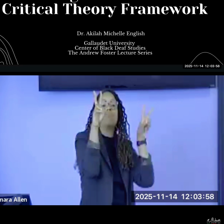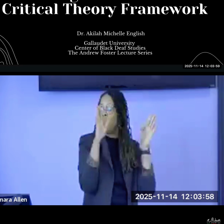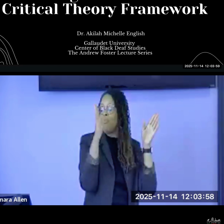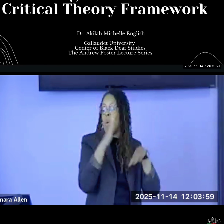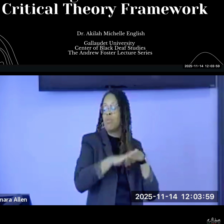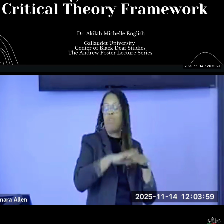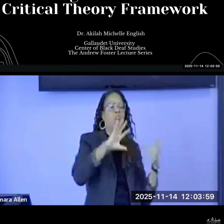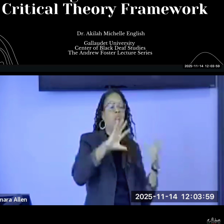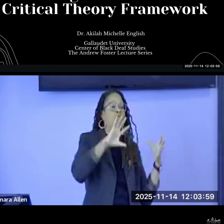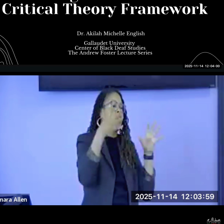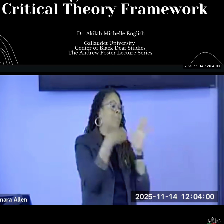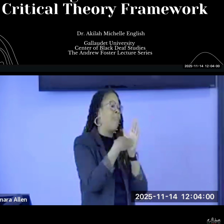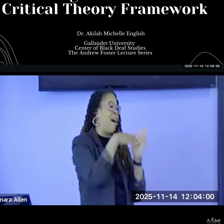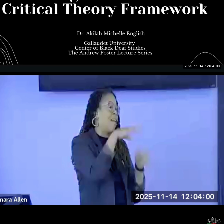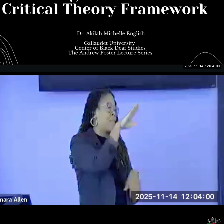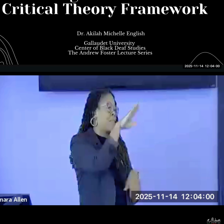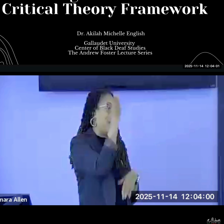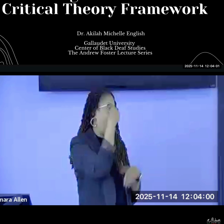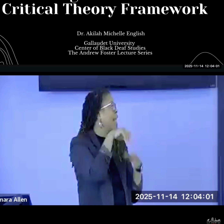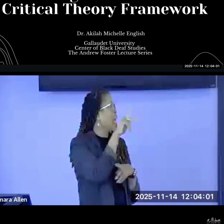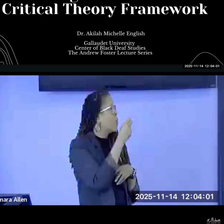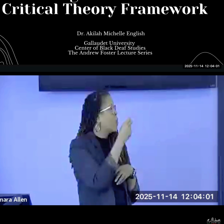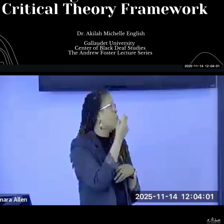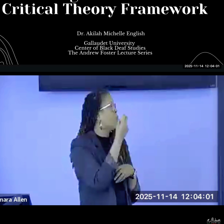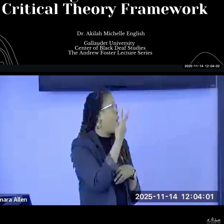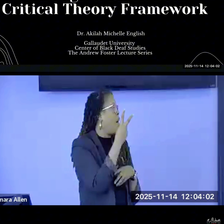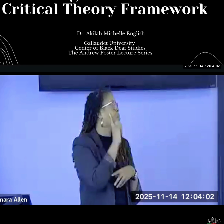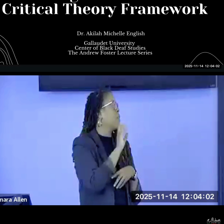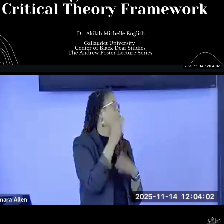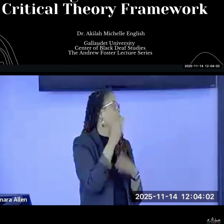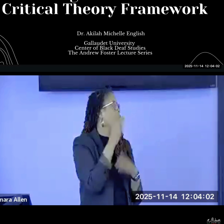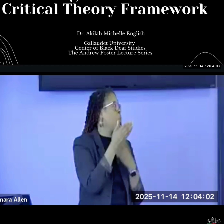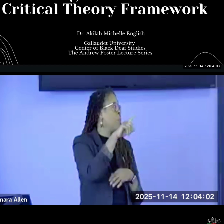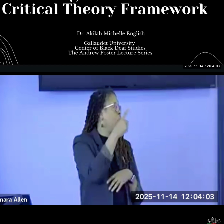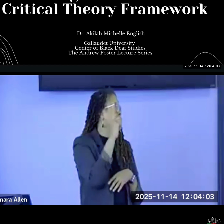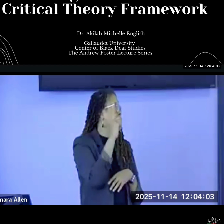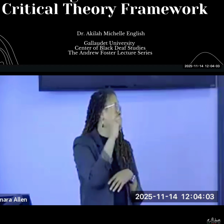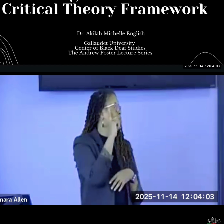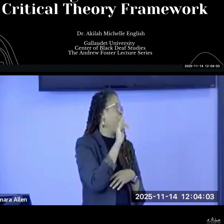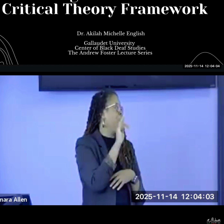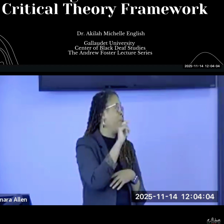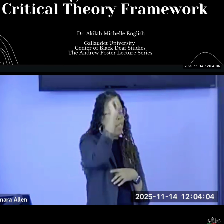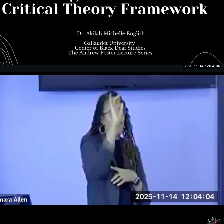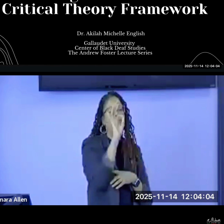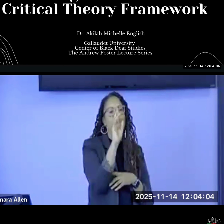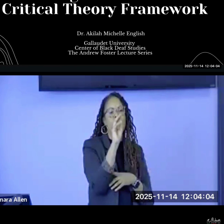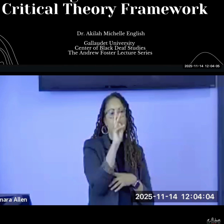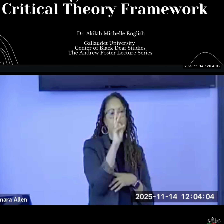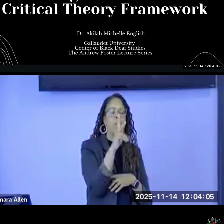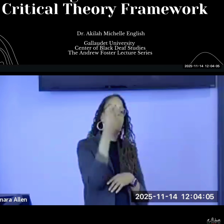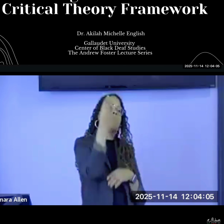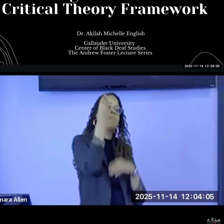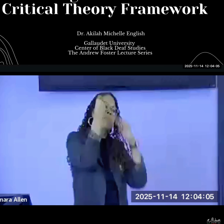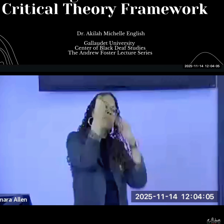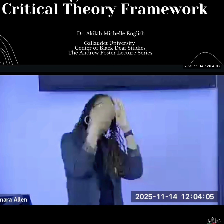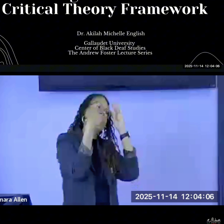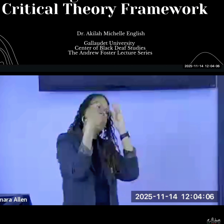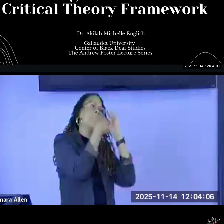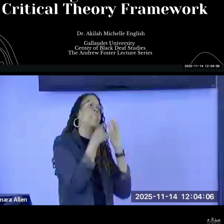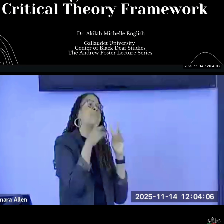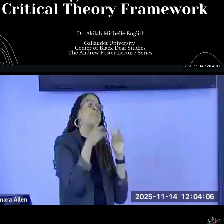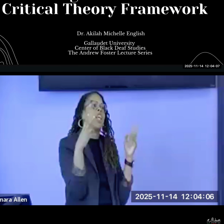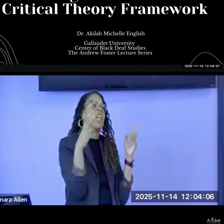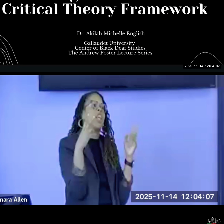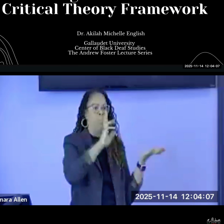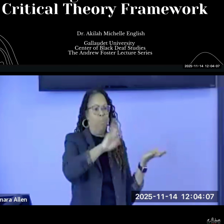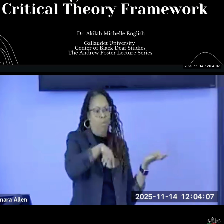today. And as the slide shows, disrupting anti-Blackness in K-12 education through a Black deaf